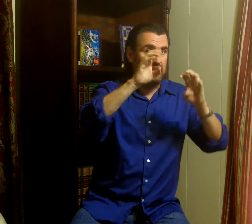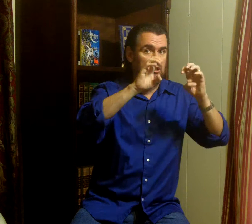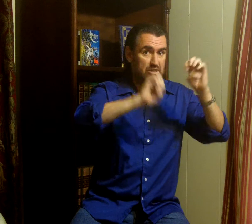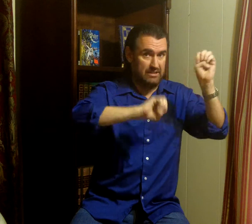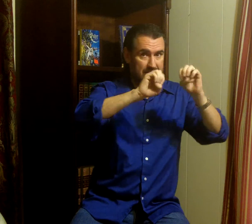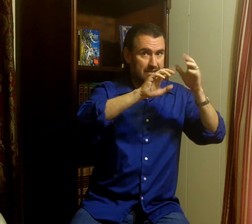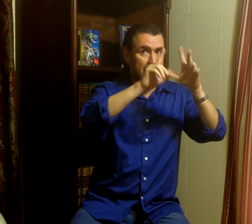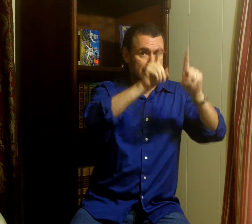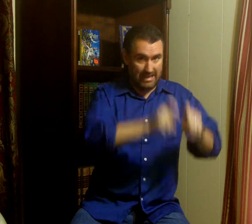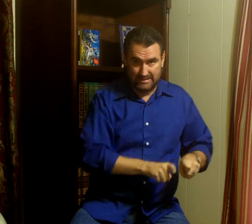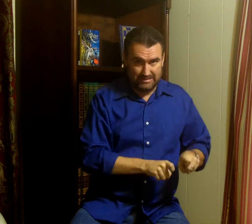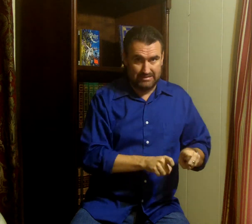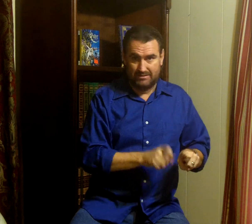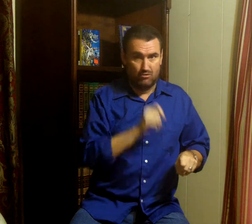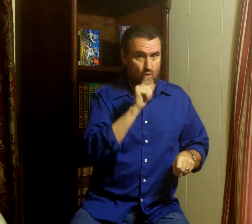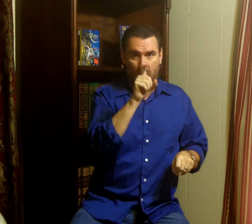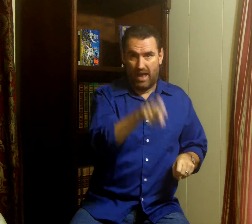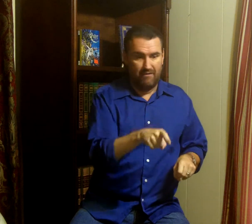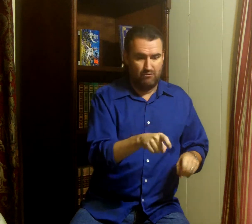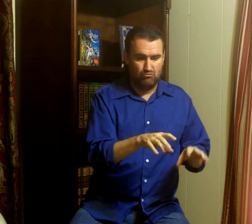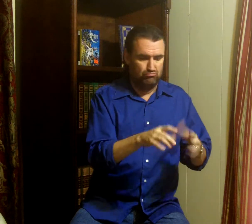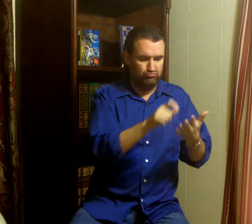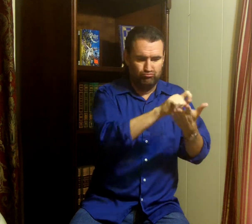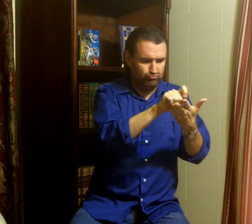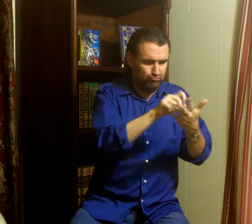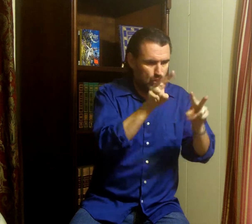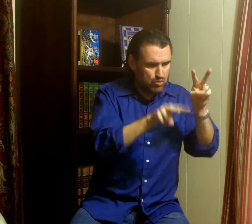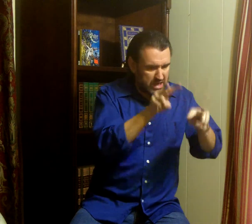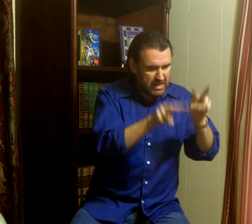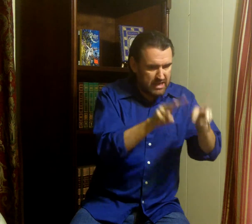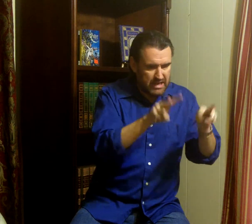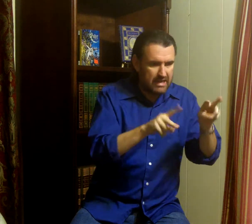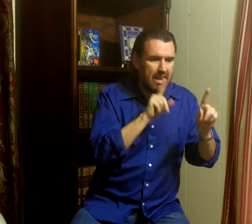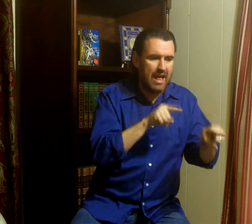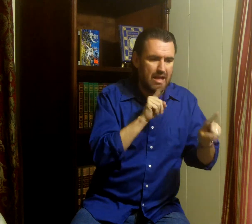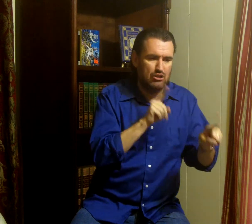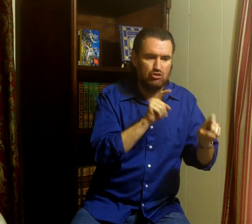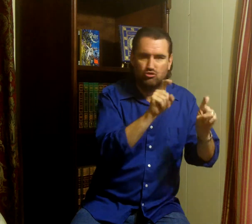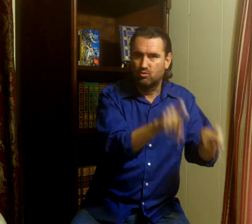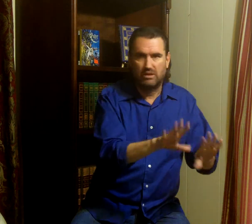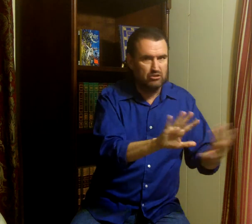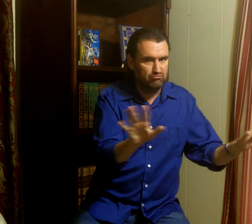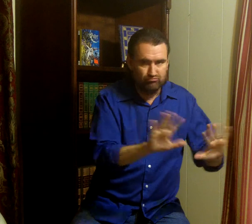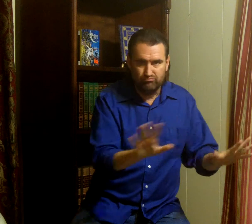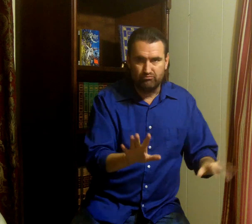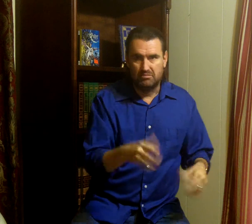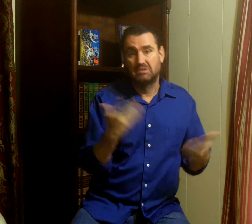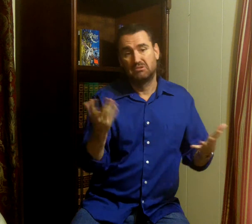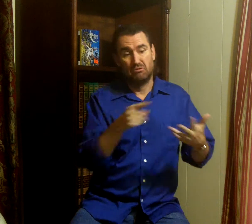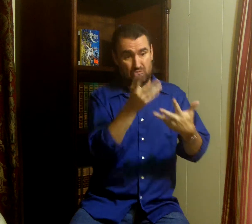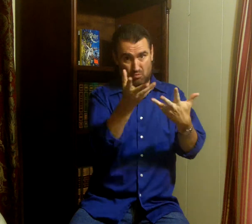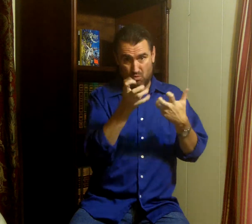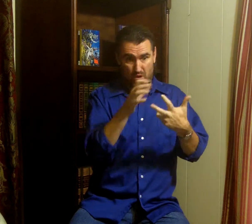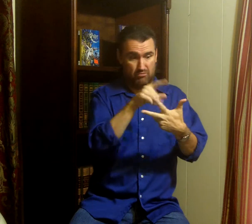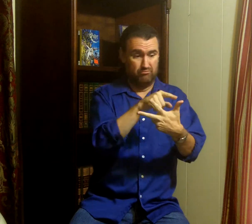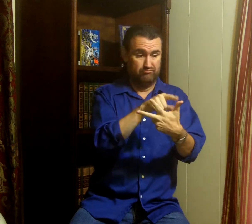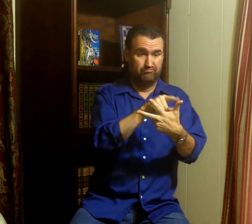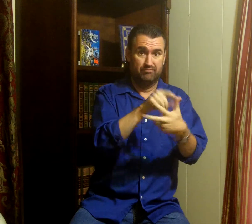So keep that in mind. If you decide you want to take the ESSE, all you have to do is apply and pay the money, and they'll let you take their evaluation.